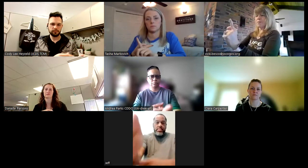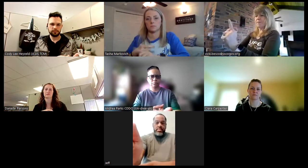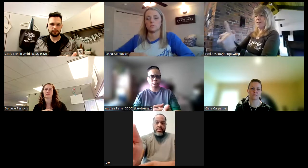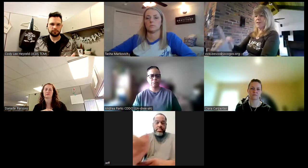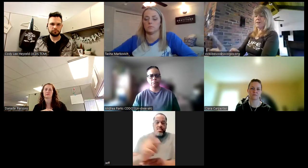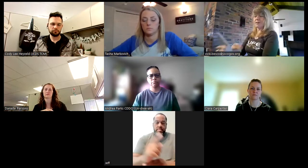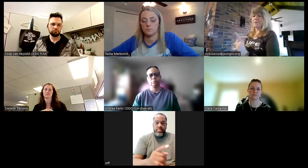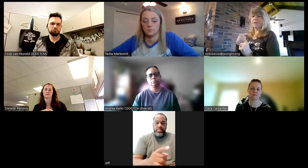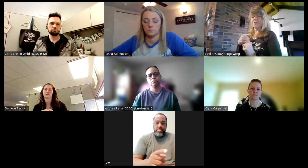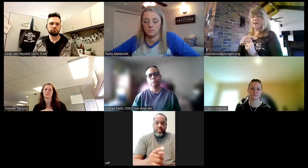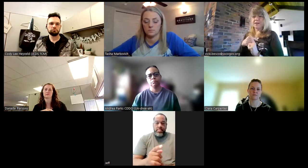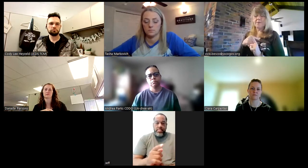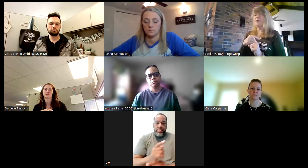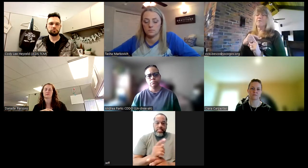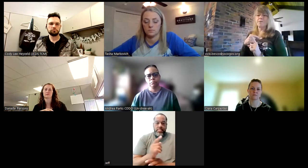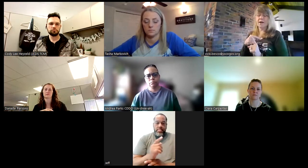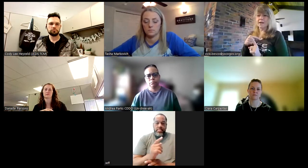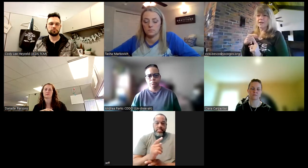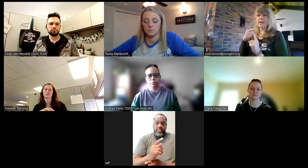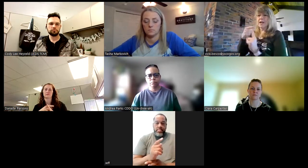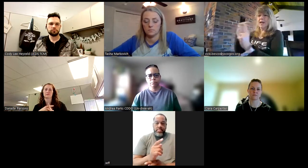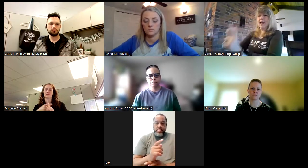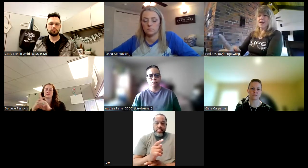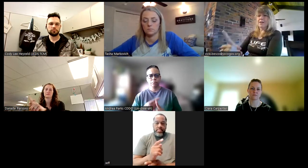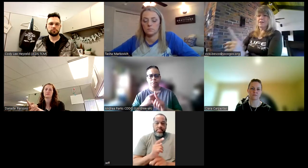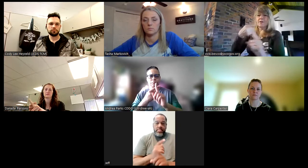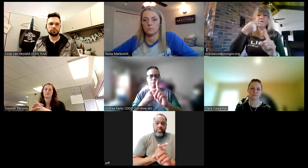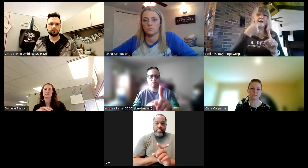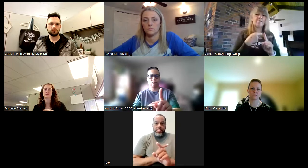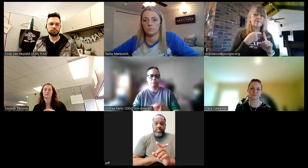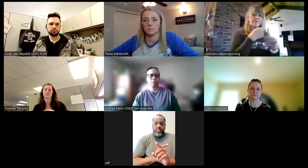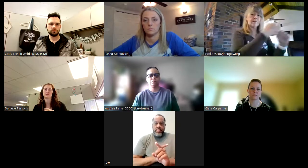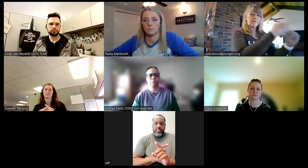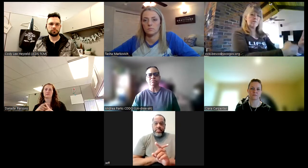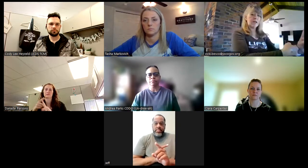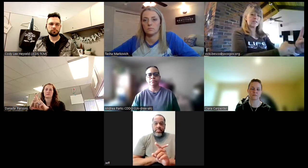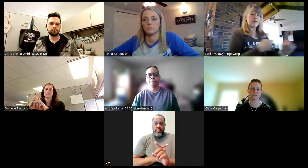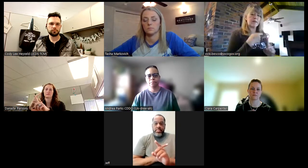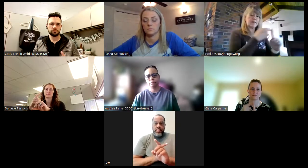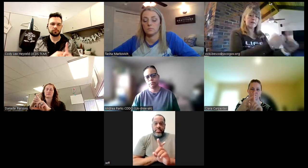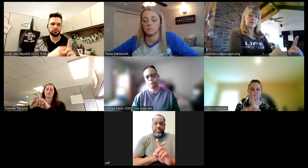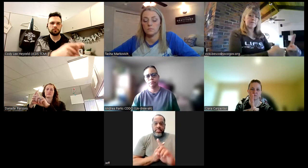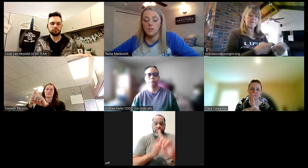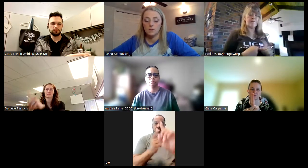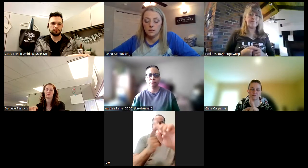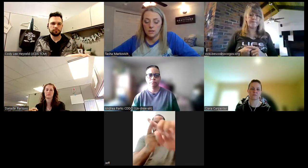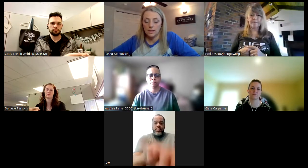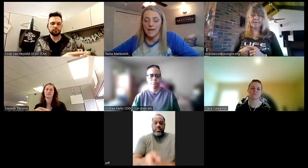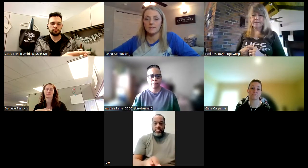left hand, if you're left-handed, I mean, if you're right-handed, and go down next month. Last